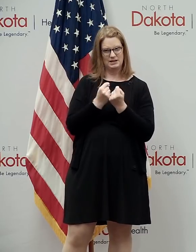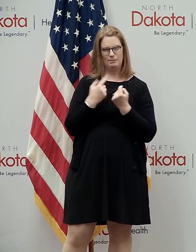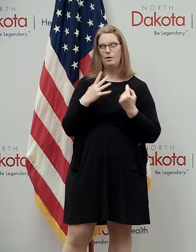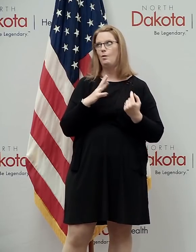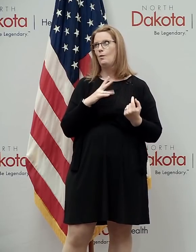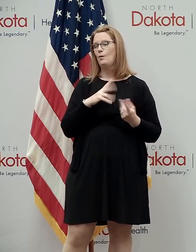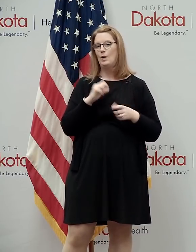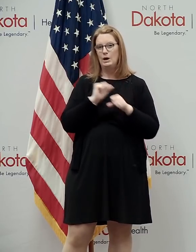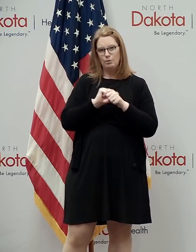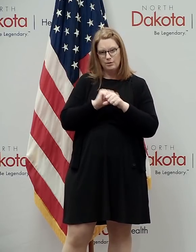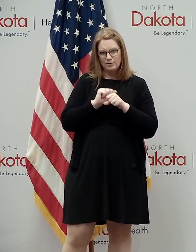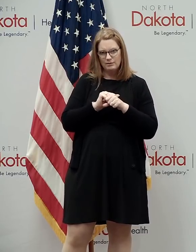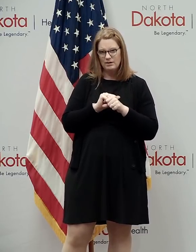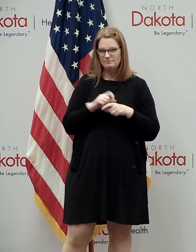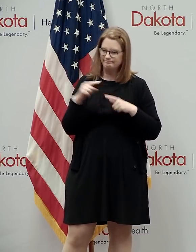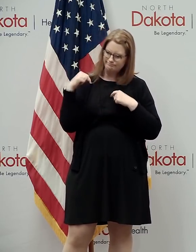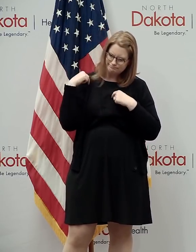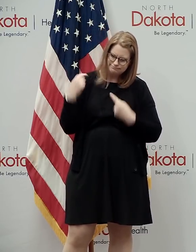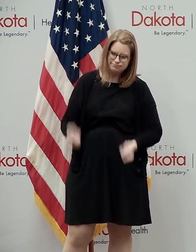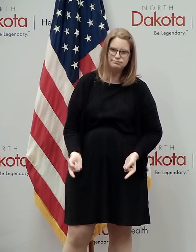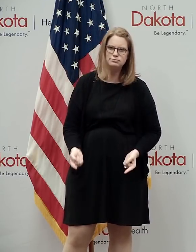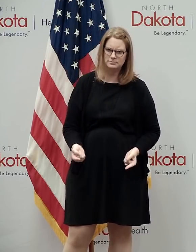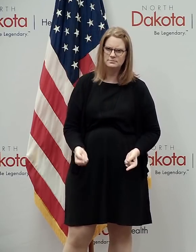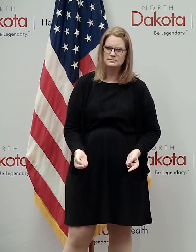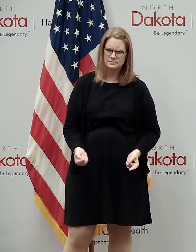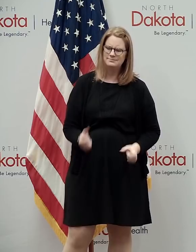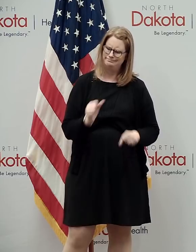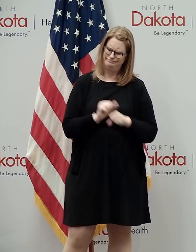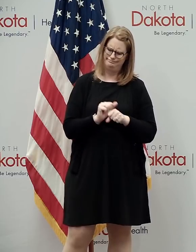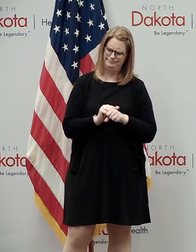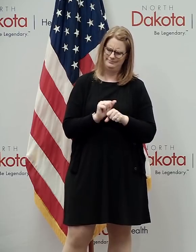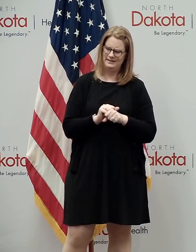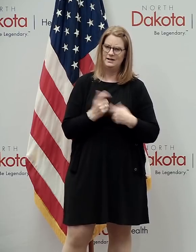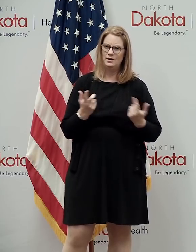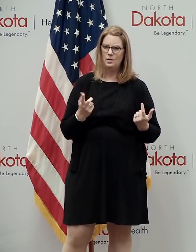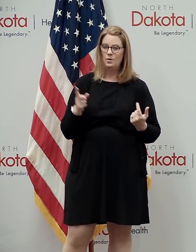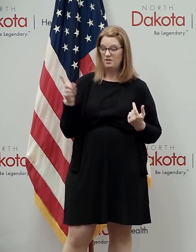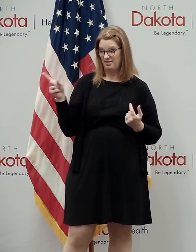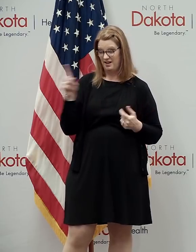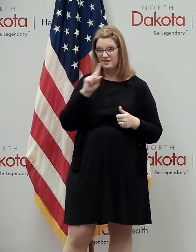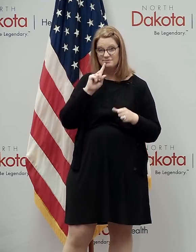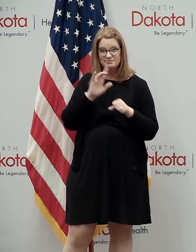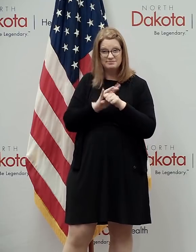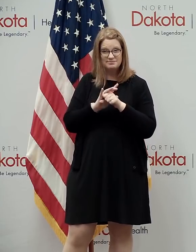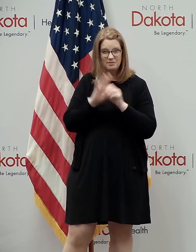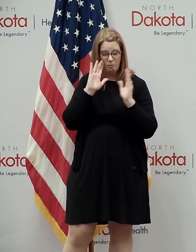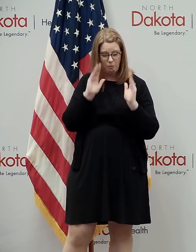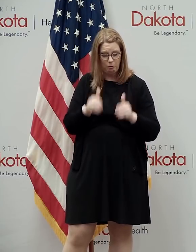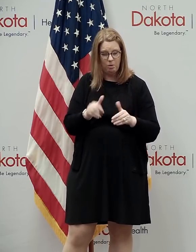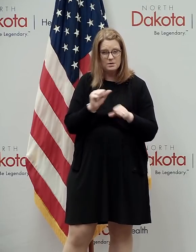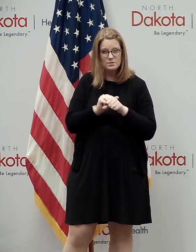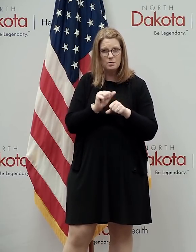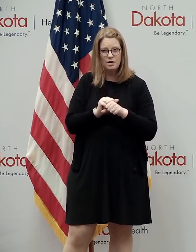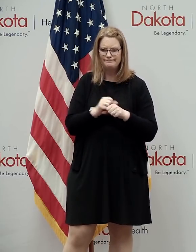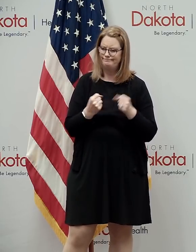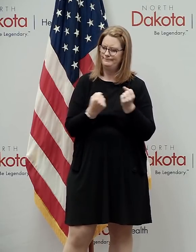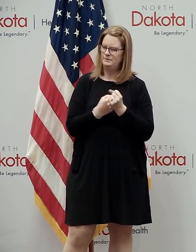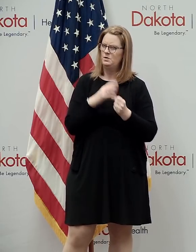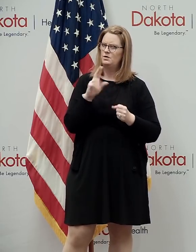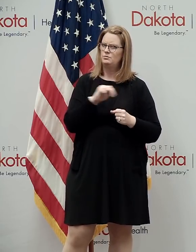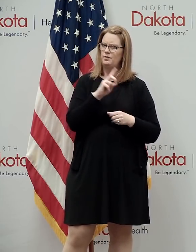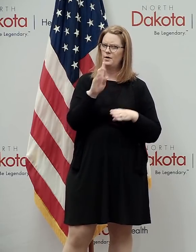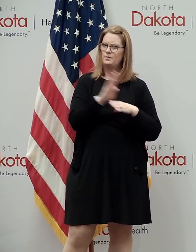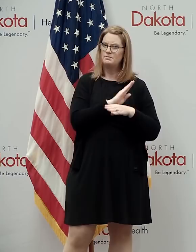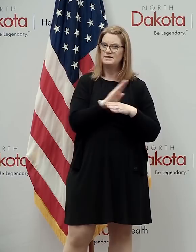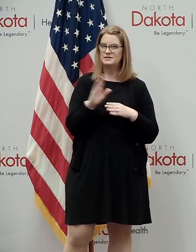so tirelessly throughout this from the beginning of COVID-19. Their high-quality, dedicated work has supported North Dakota businesses and our